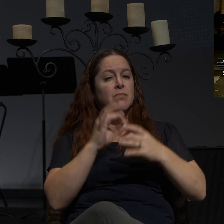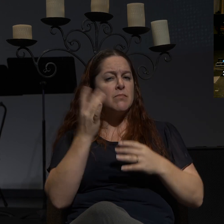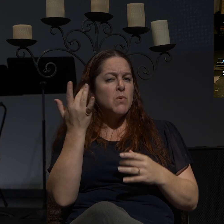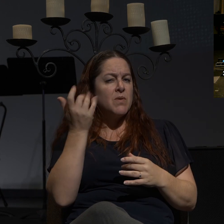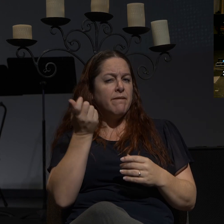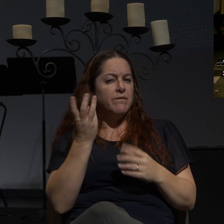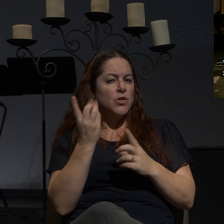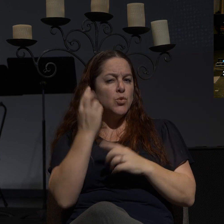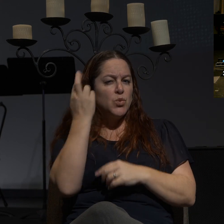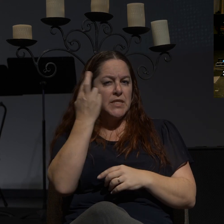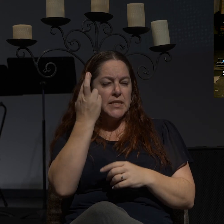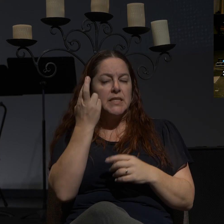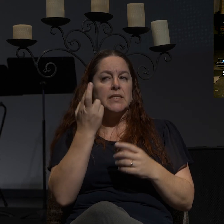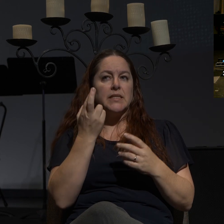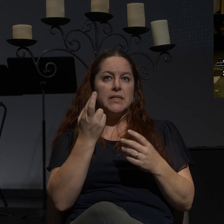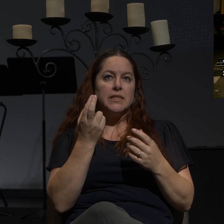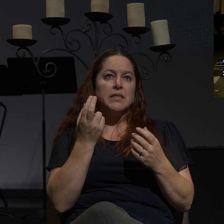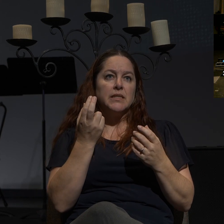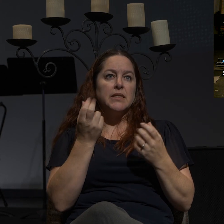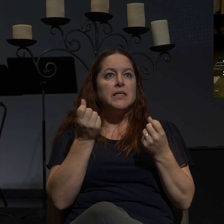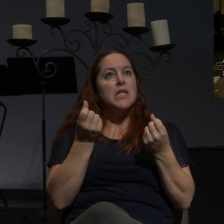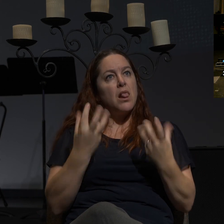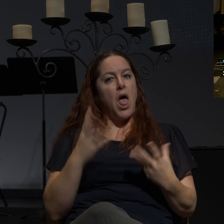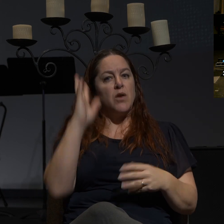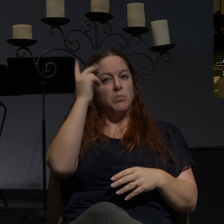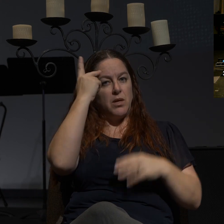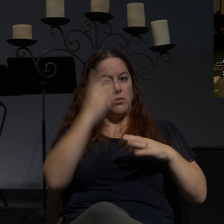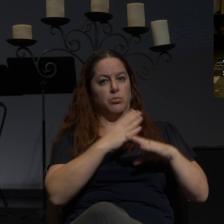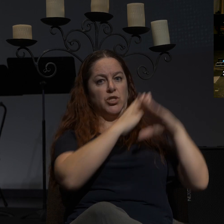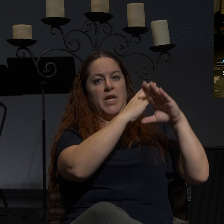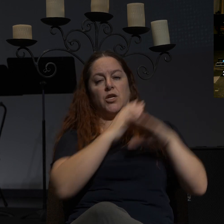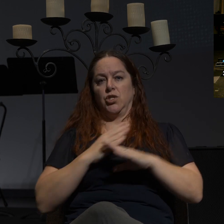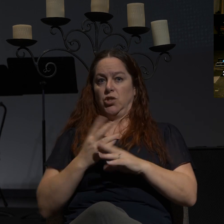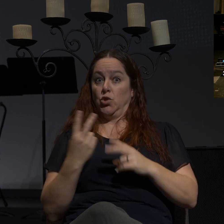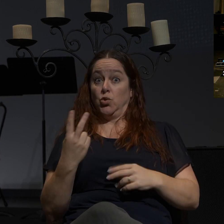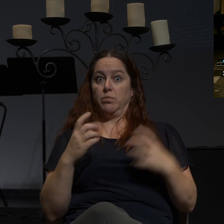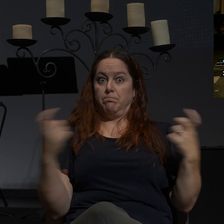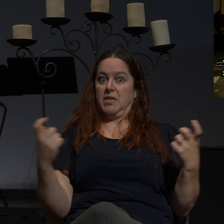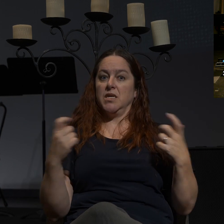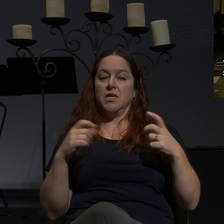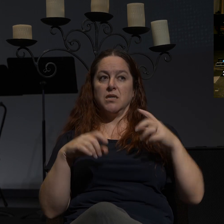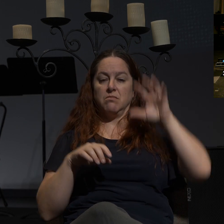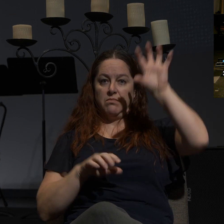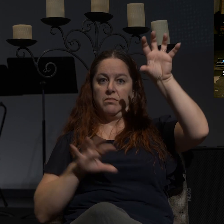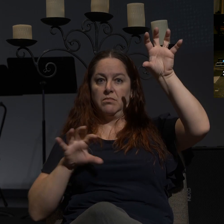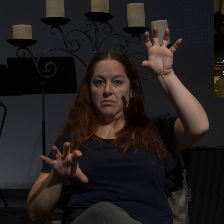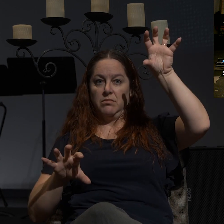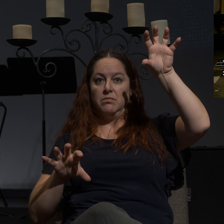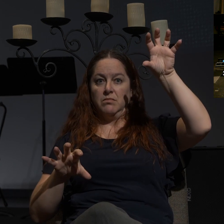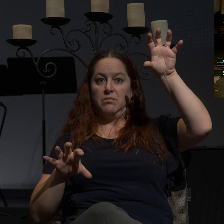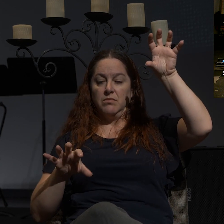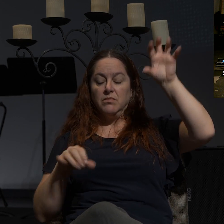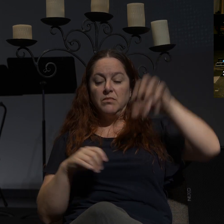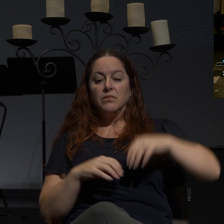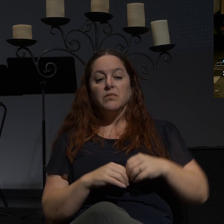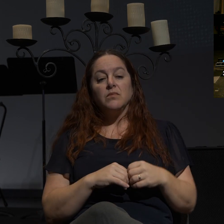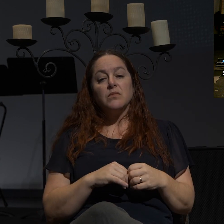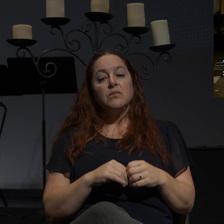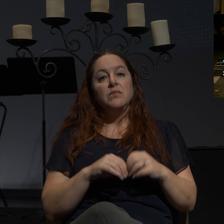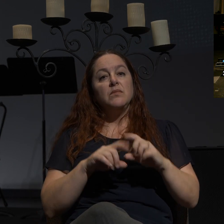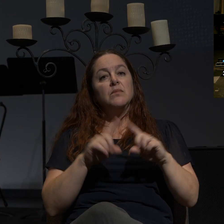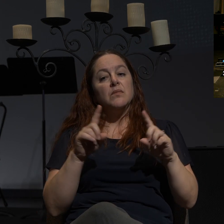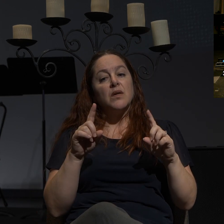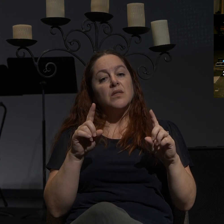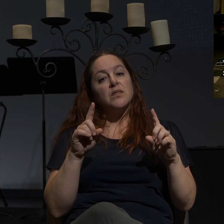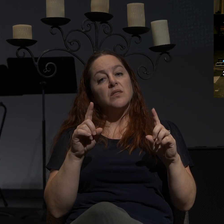reasons. There's a lot of political protection from two big superpowers that are above you and below you. But